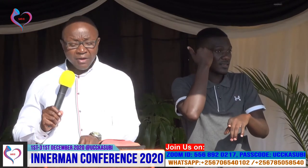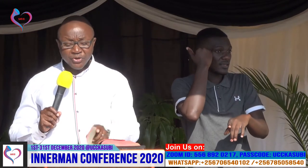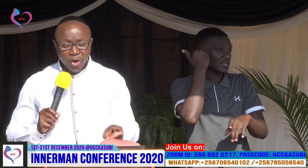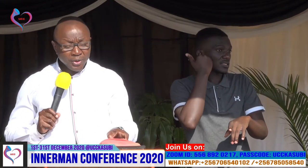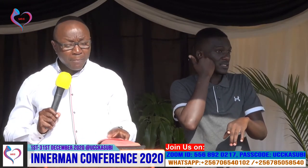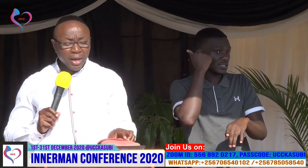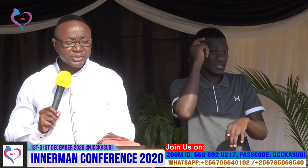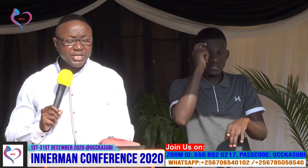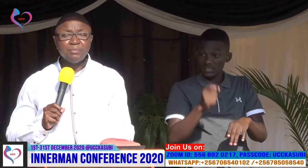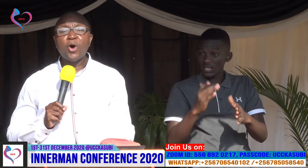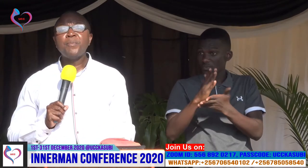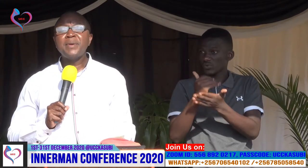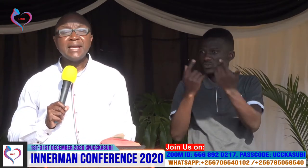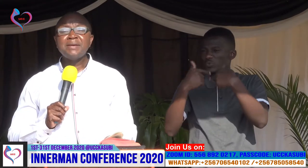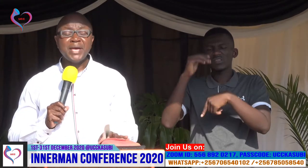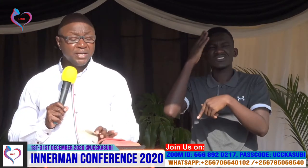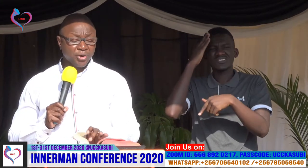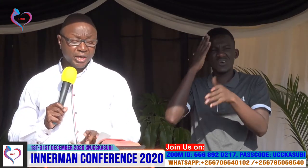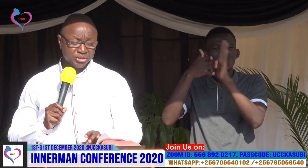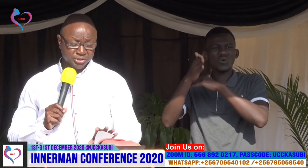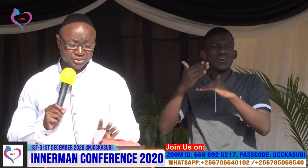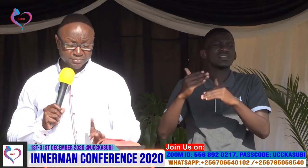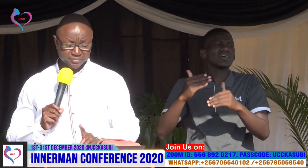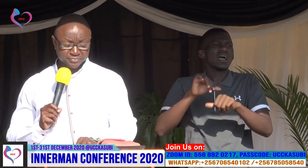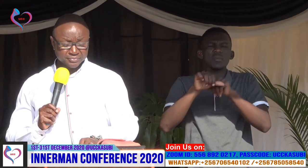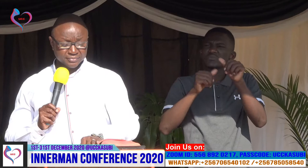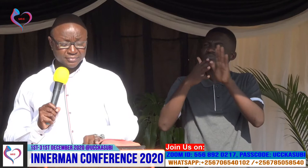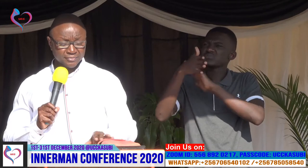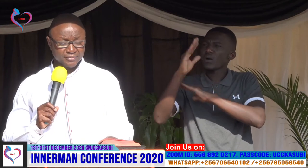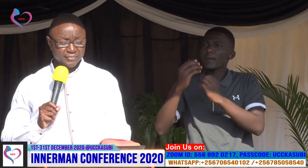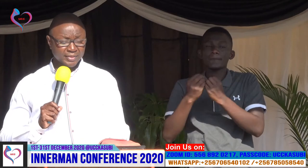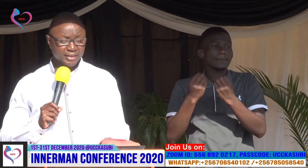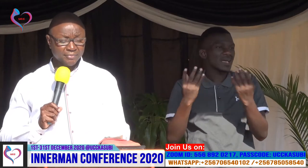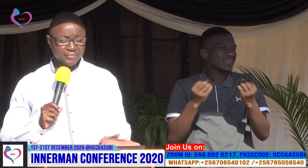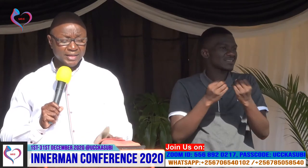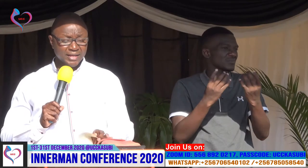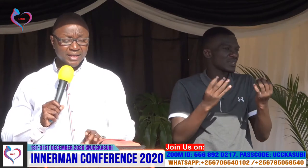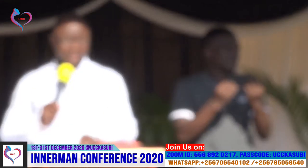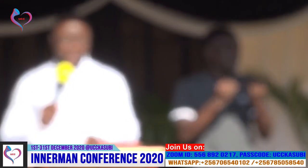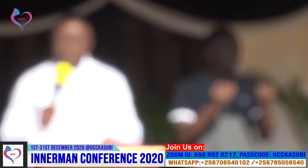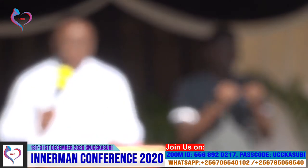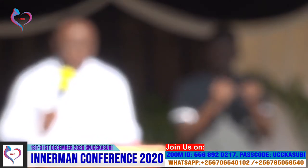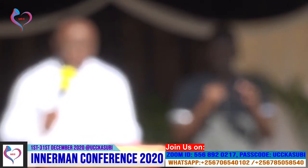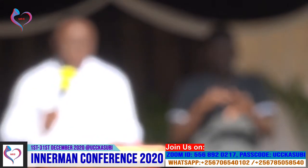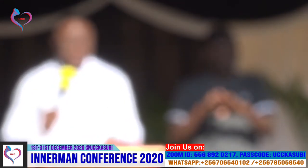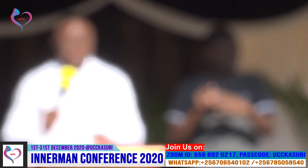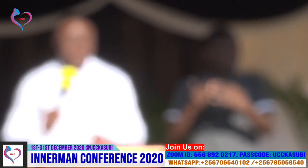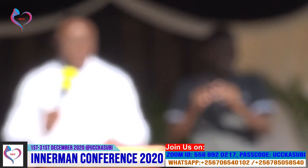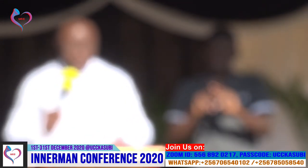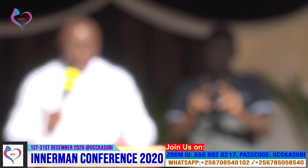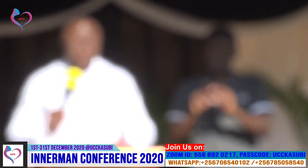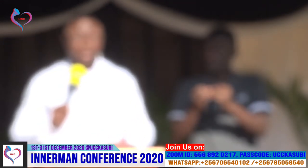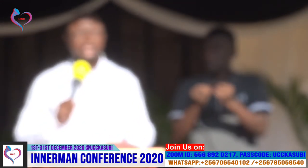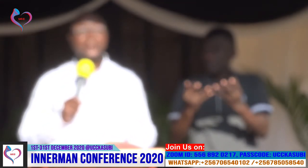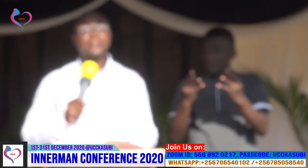We have known about him on many, many occasions. There are very many things that